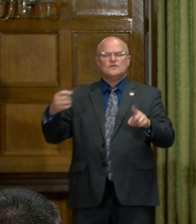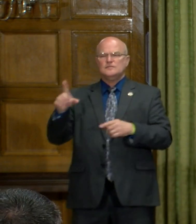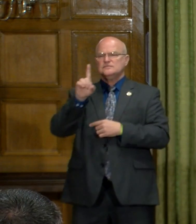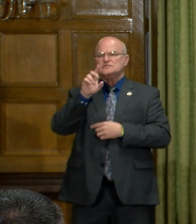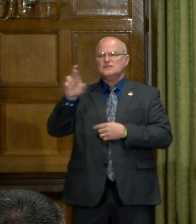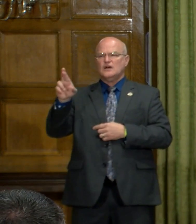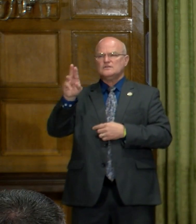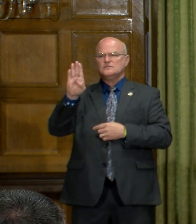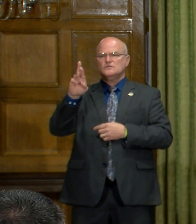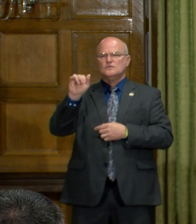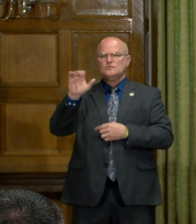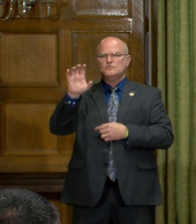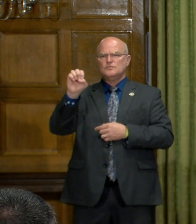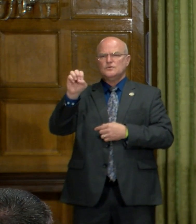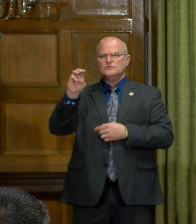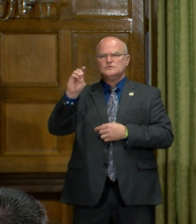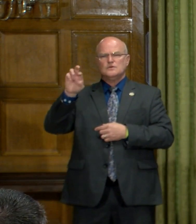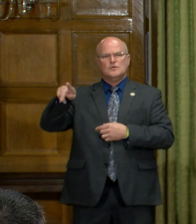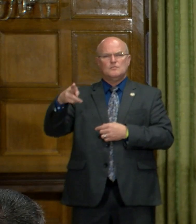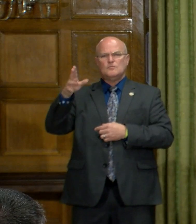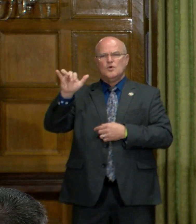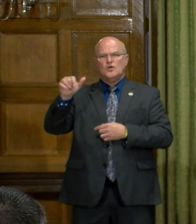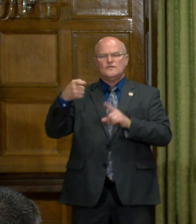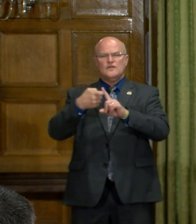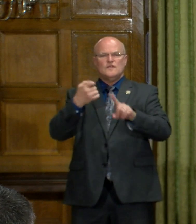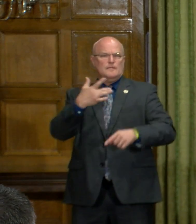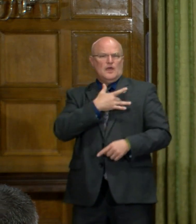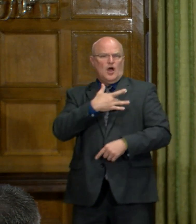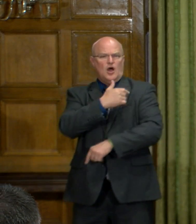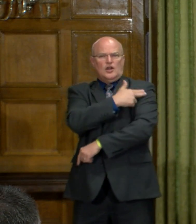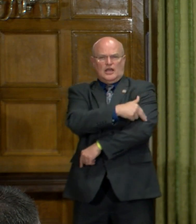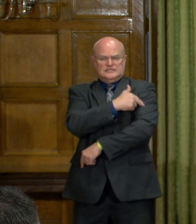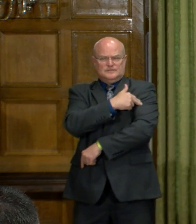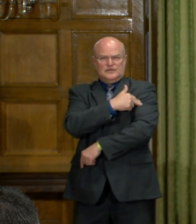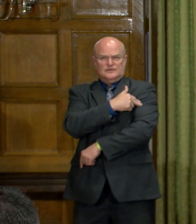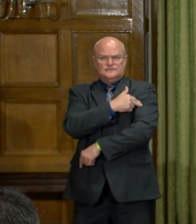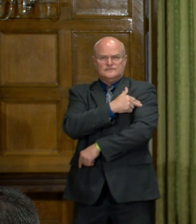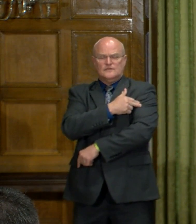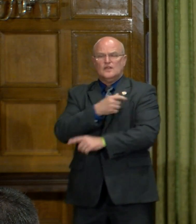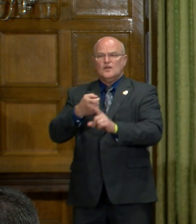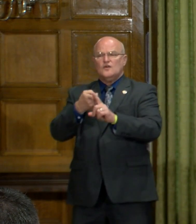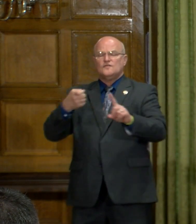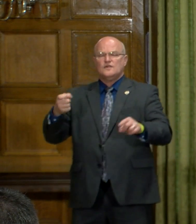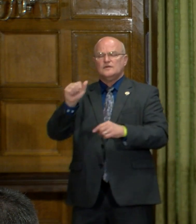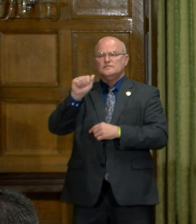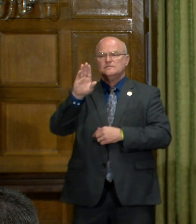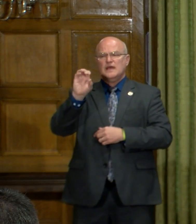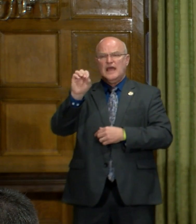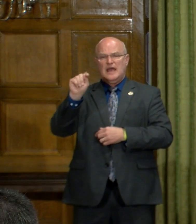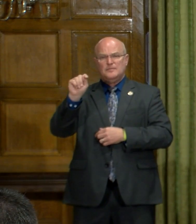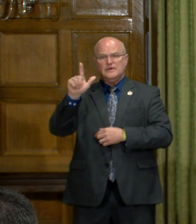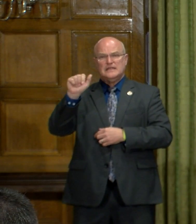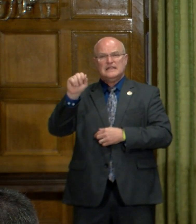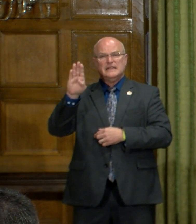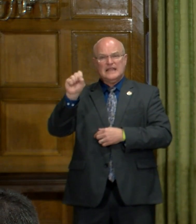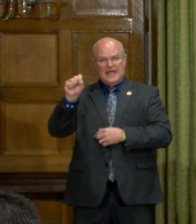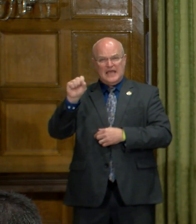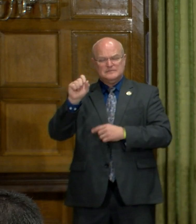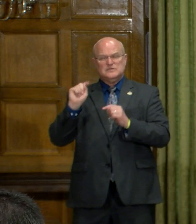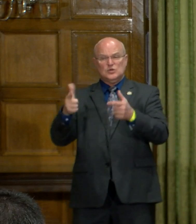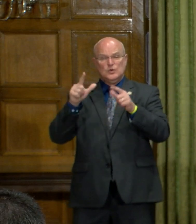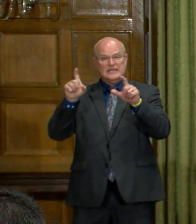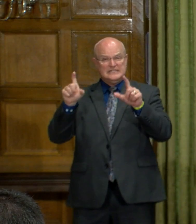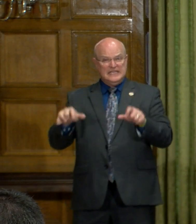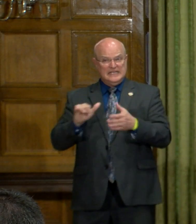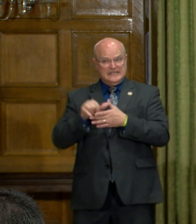Bruce Murphy at Heart Hospital, and they have received from Abbott Labs, as you know, the quick test that Abbott Labs